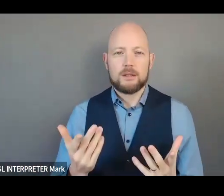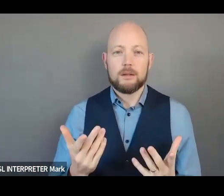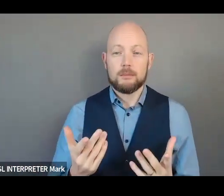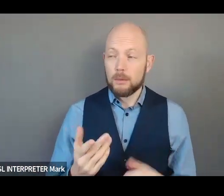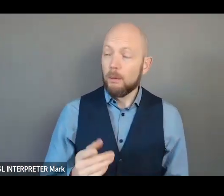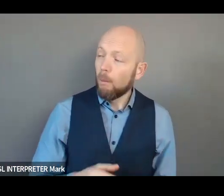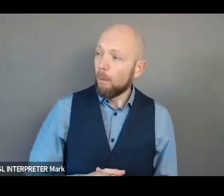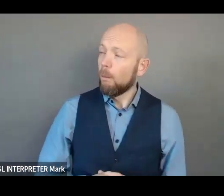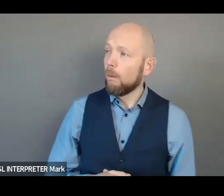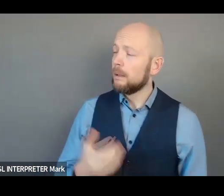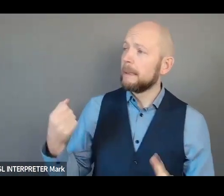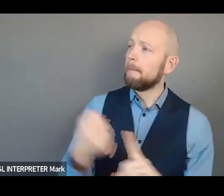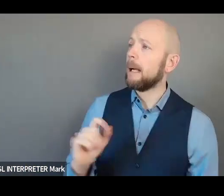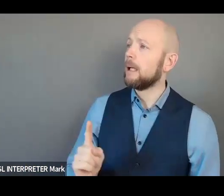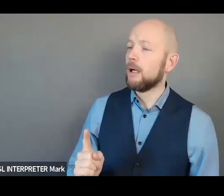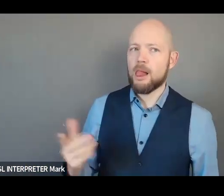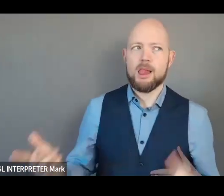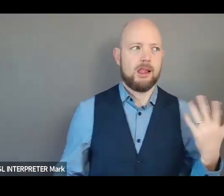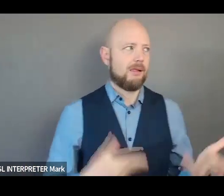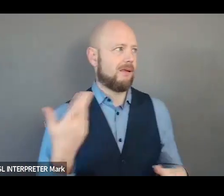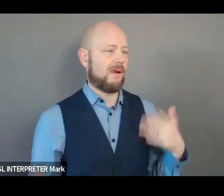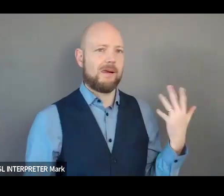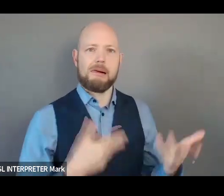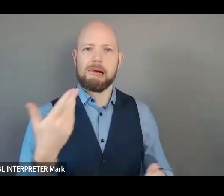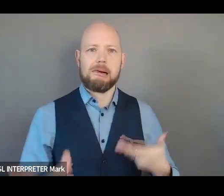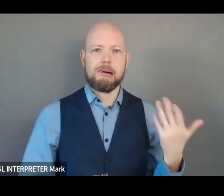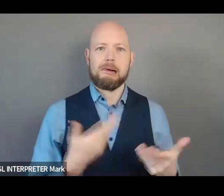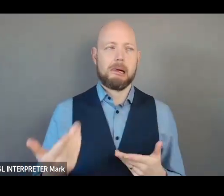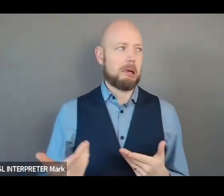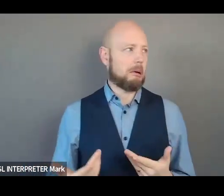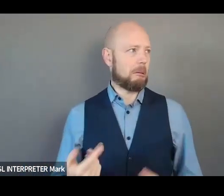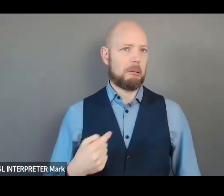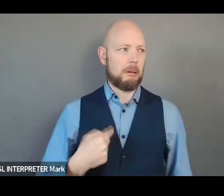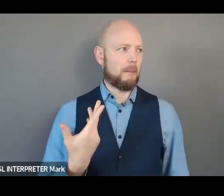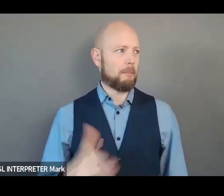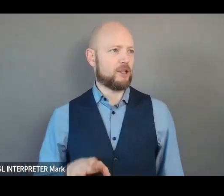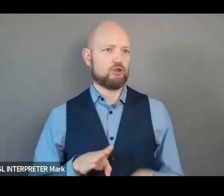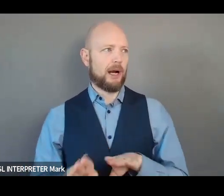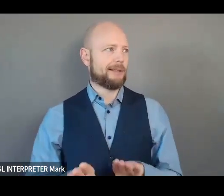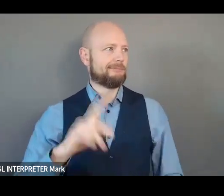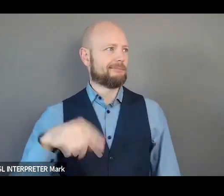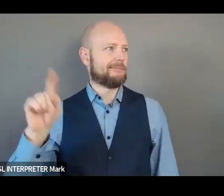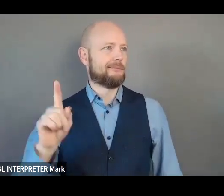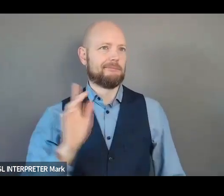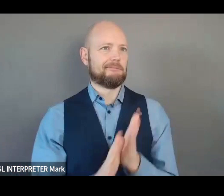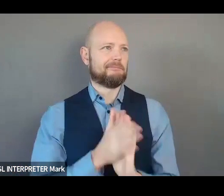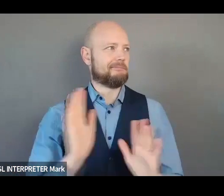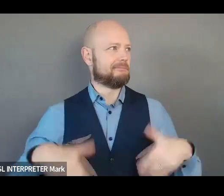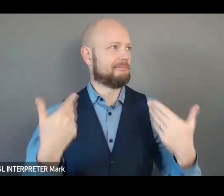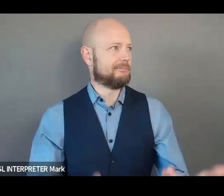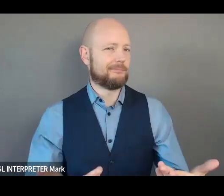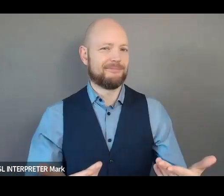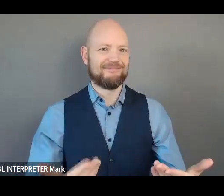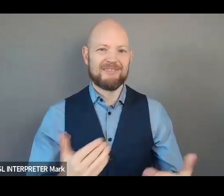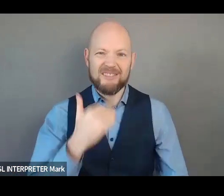say, and what impact did it have? They don't know, because they've ticked the box and they've moved on to the next initiative. We would argue the Employment